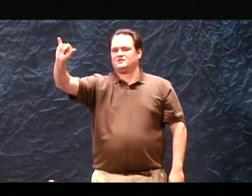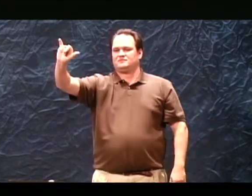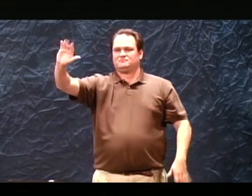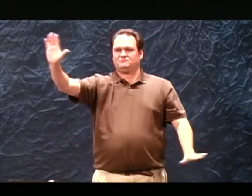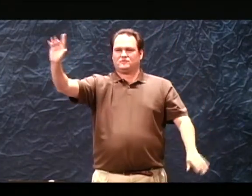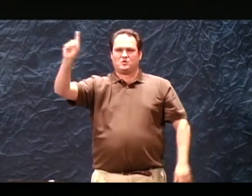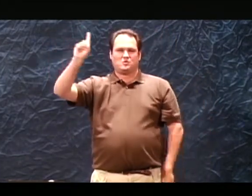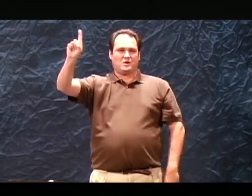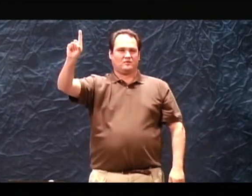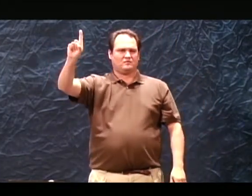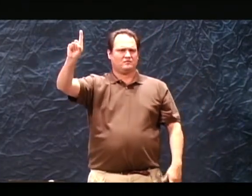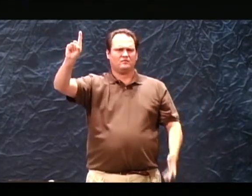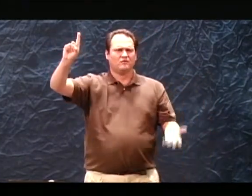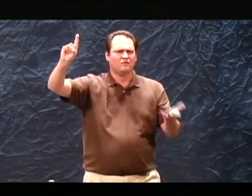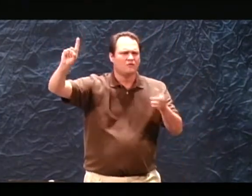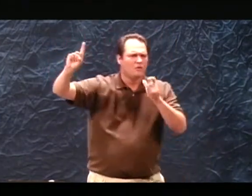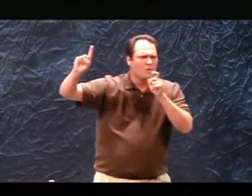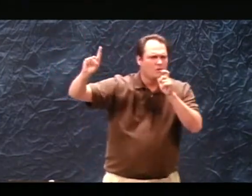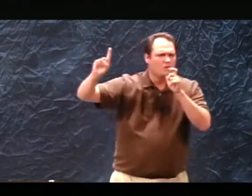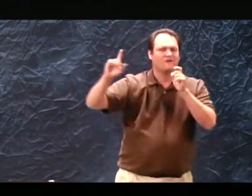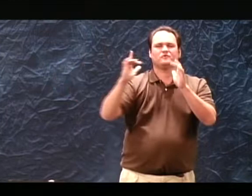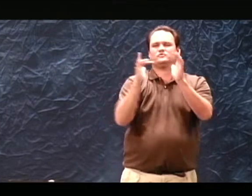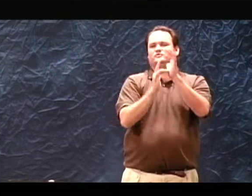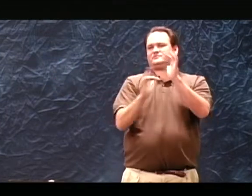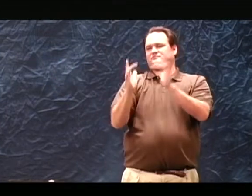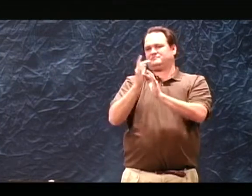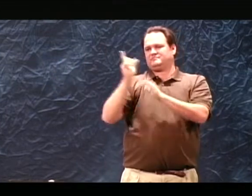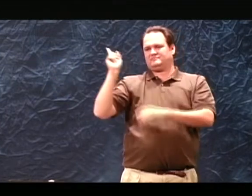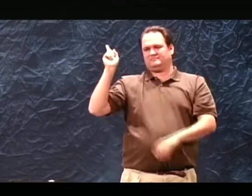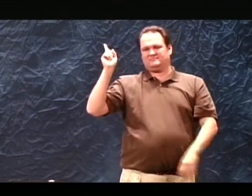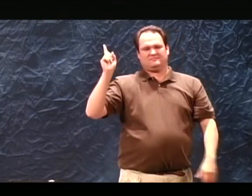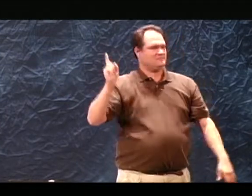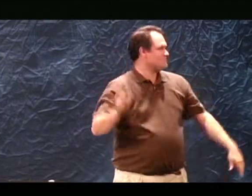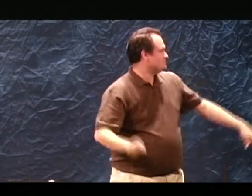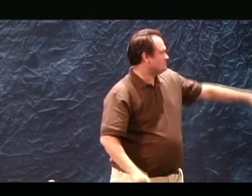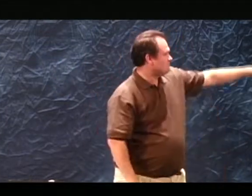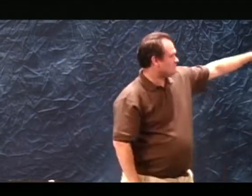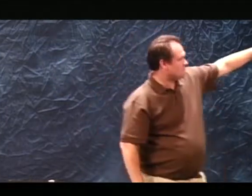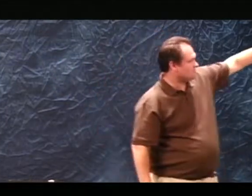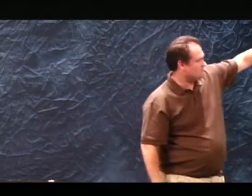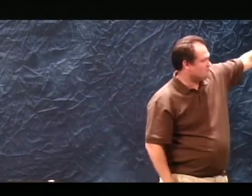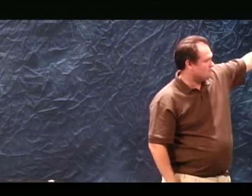but there is only one body that is christ